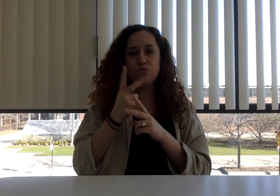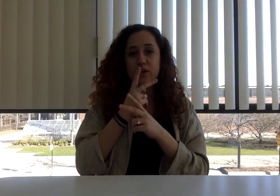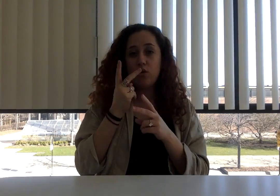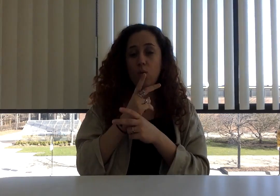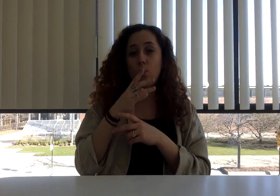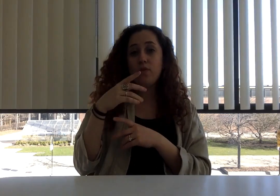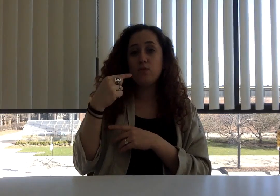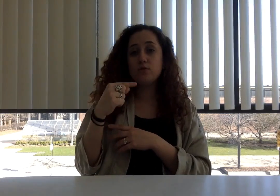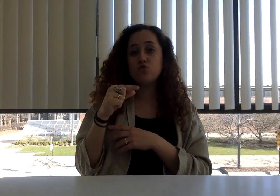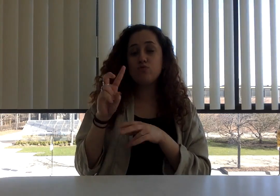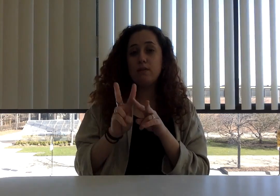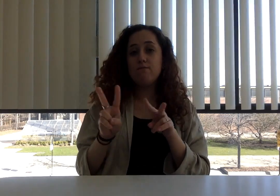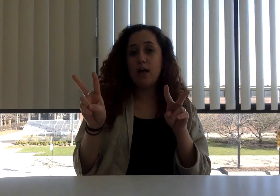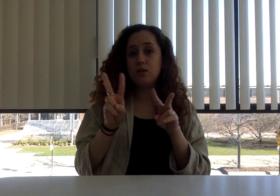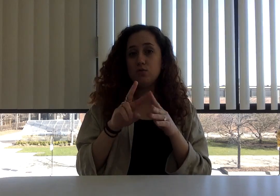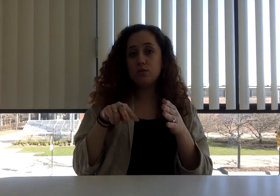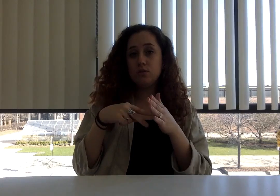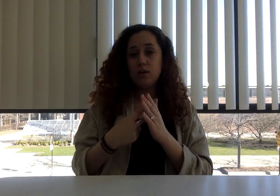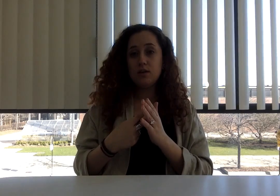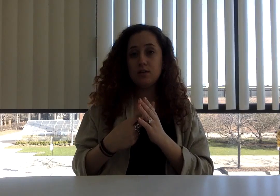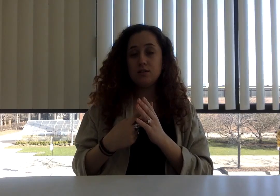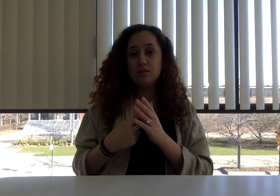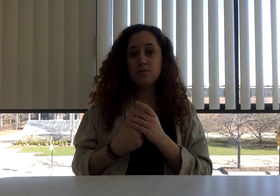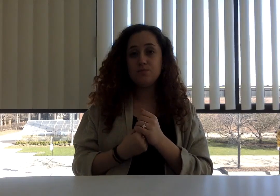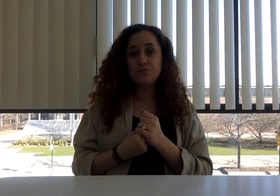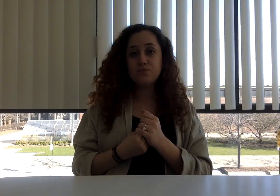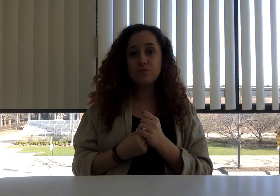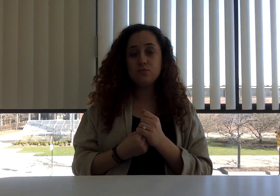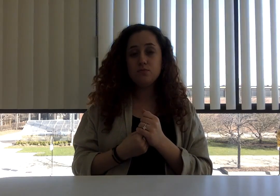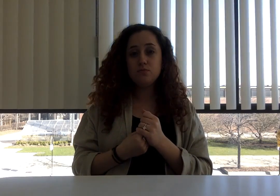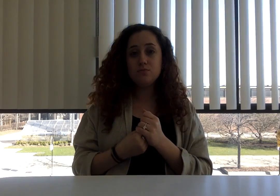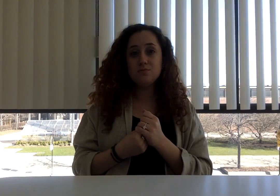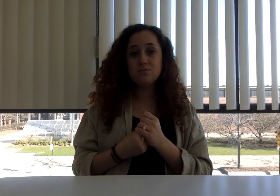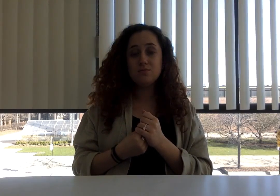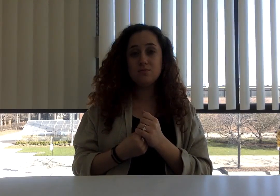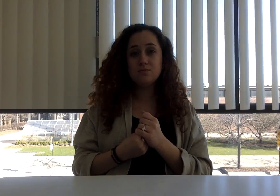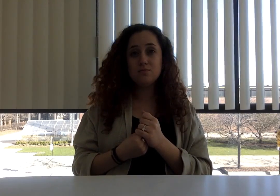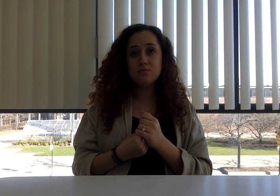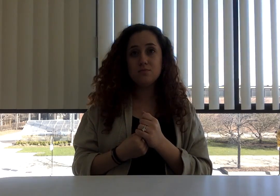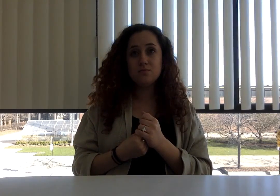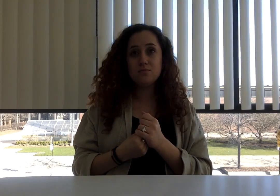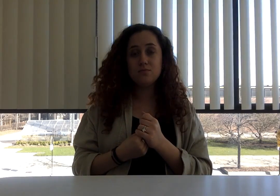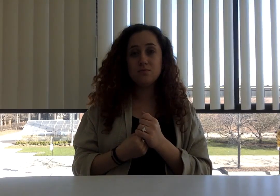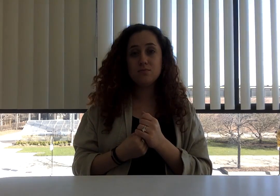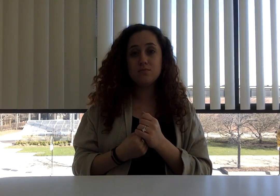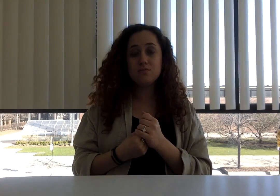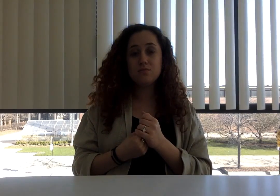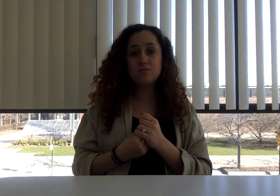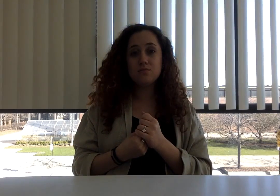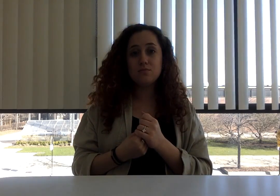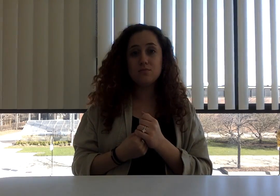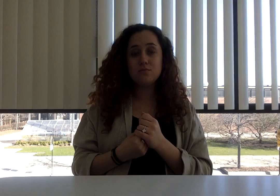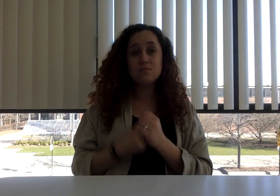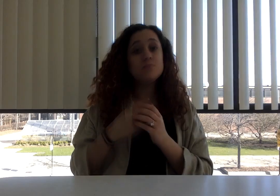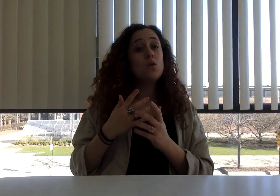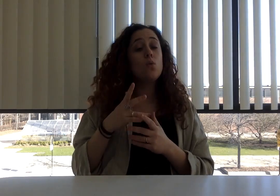So given those two equations, once again, your elimination-loving teacher says y equals 1 minus x squared. Anywhere